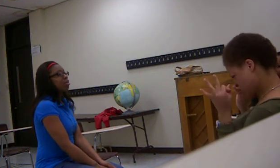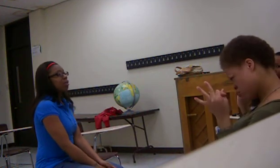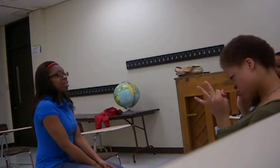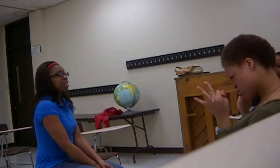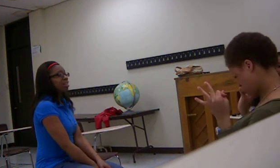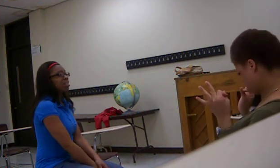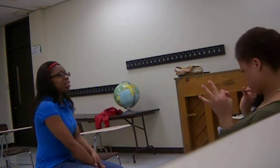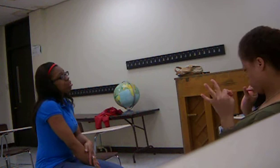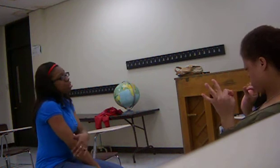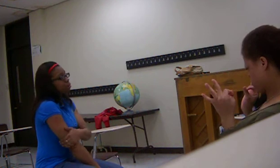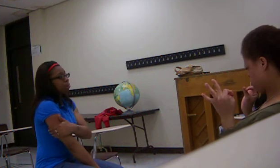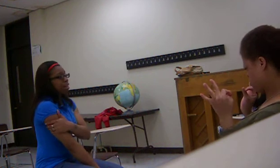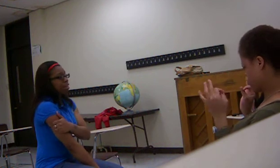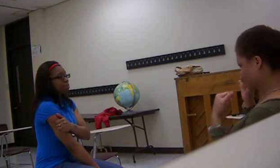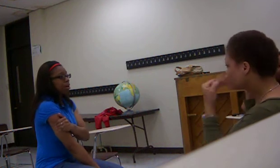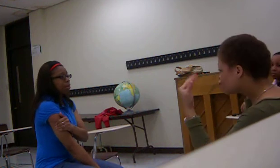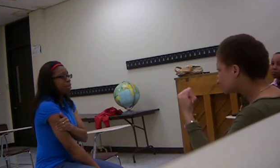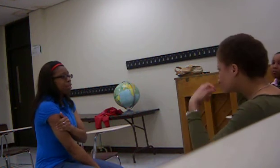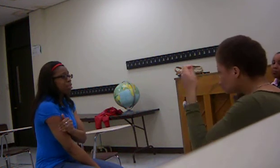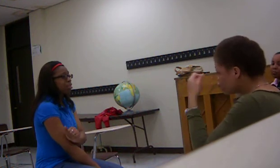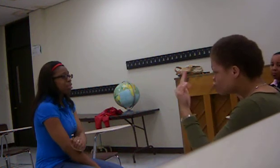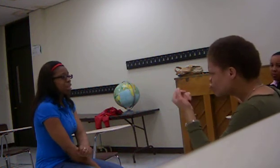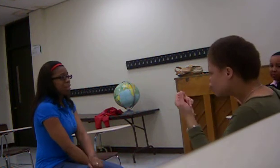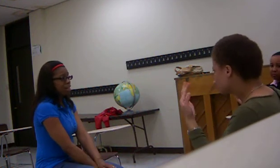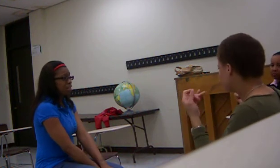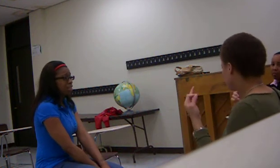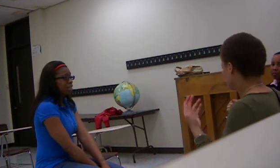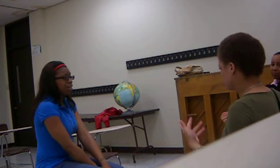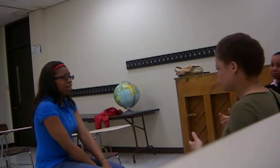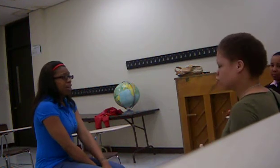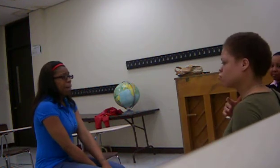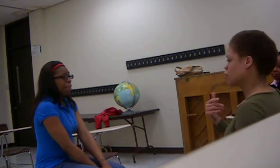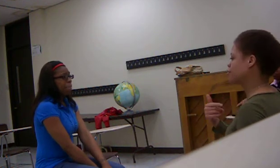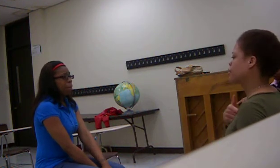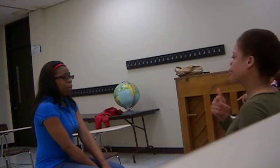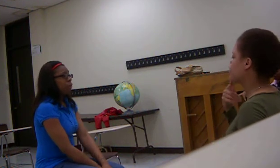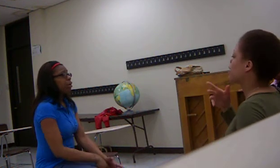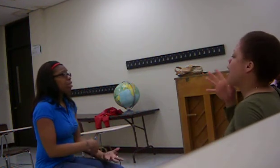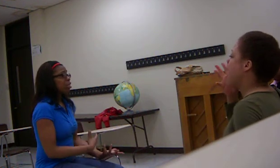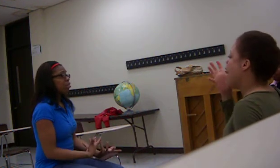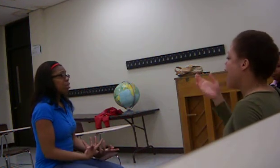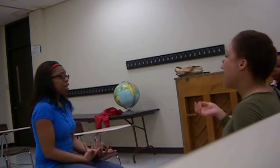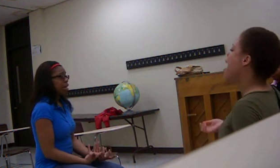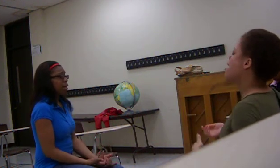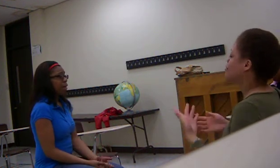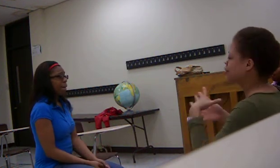So as I continue to talk with Bethany, my grandmother just looked at us while we continued to sign.